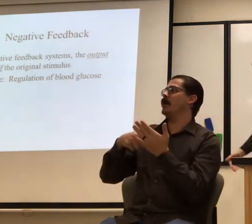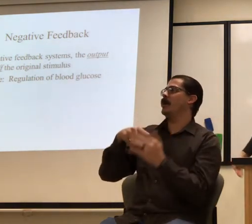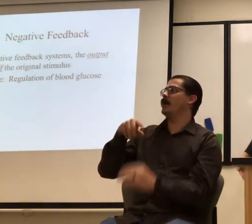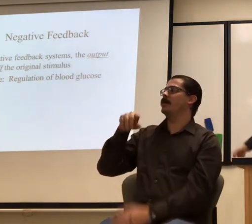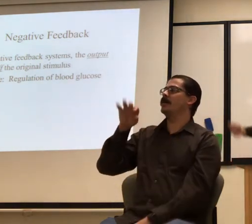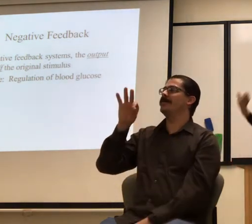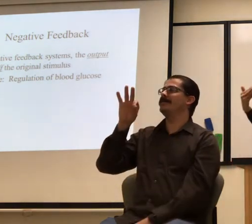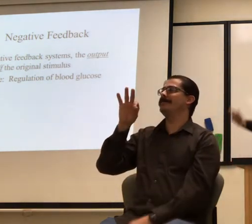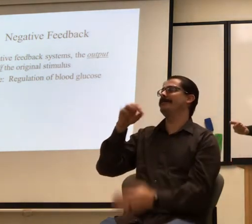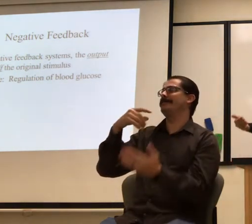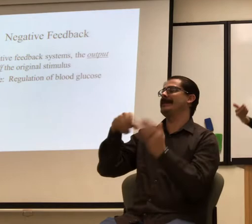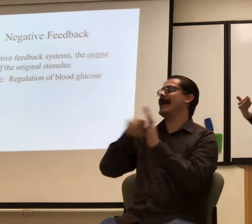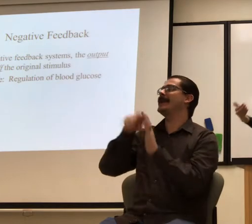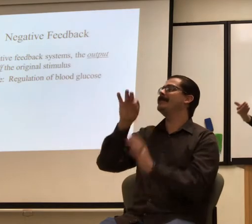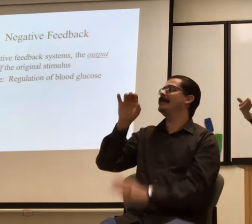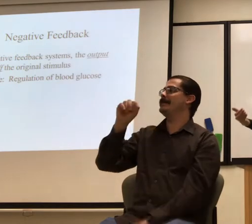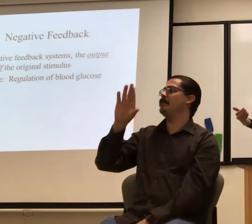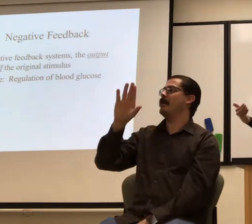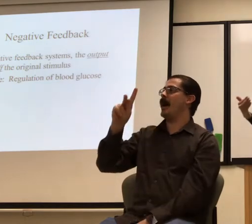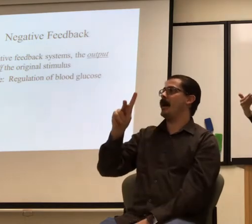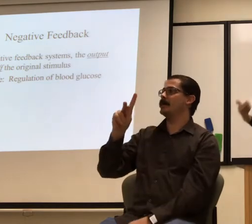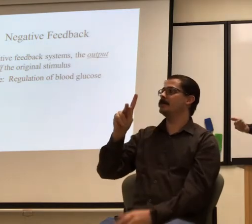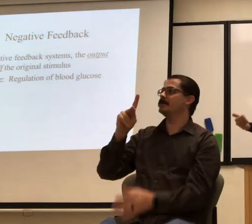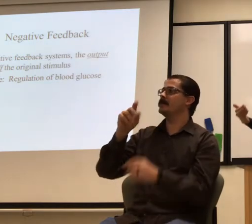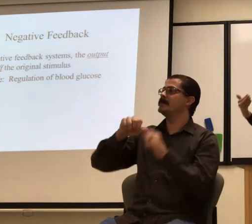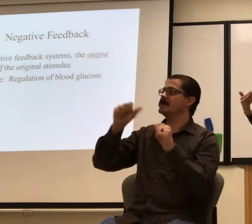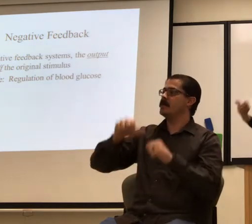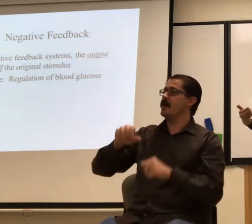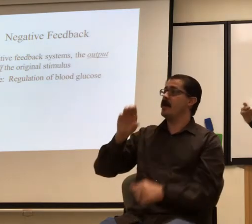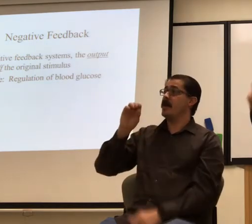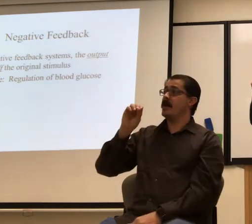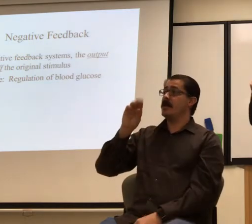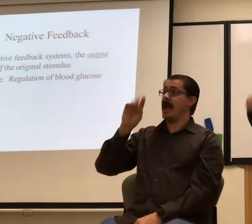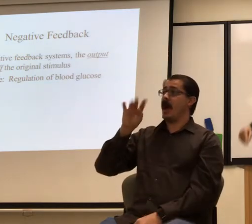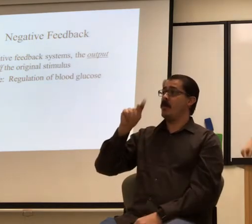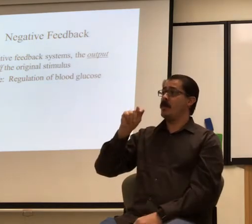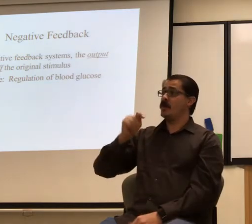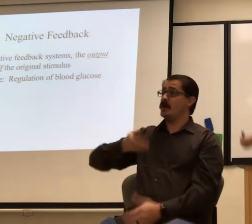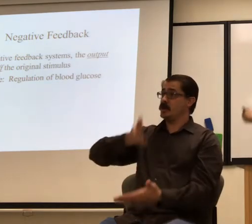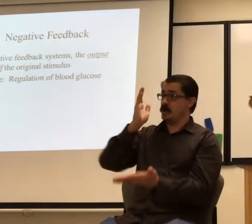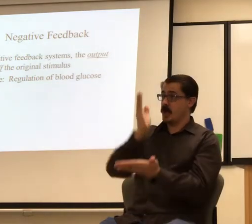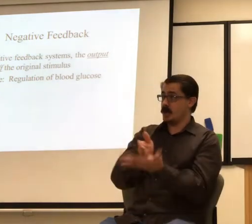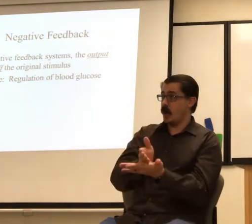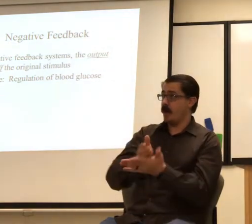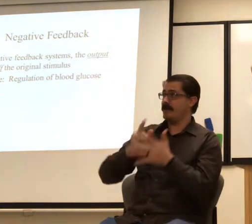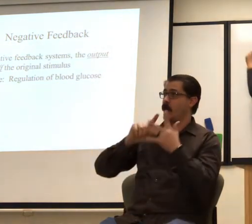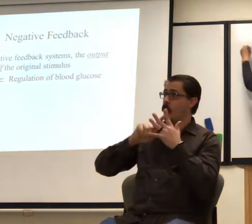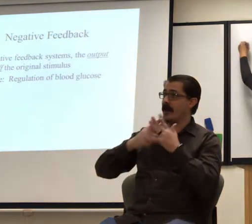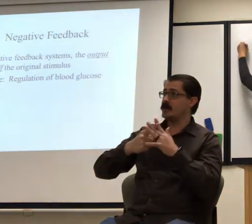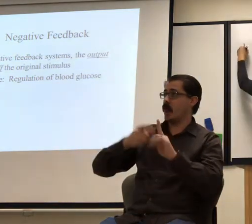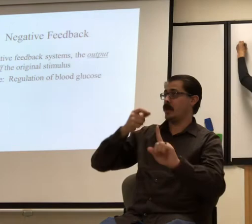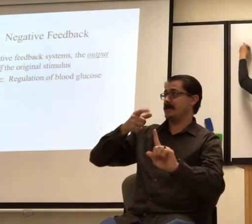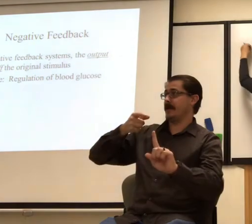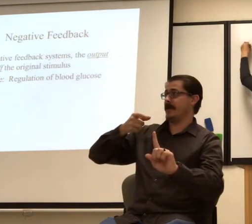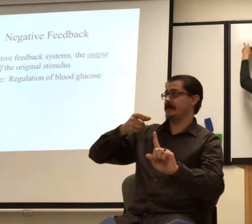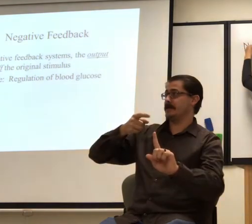feedback systems, the output shuts off the original stimulus. Let's write that down.